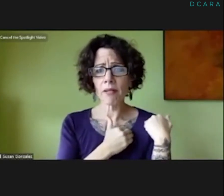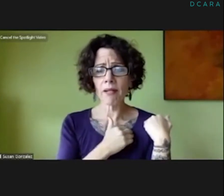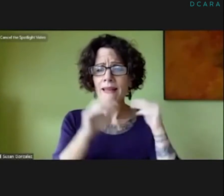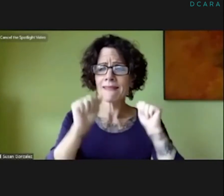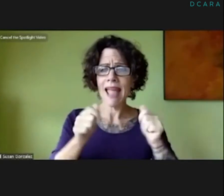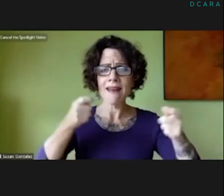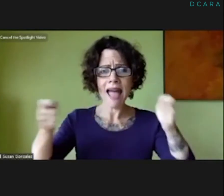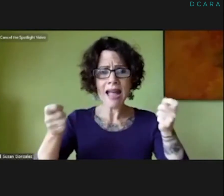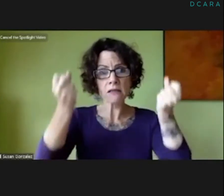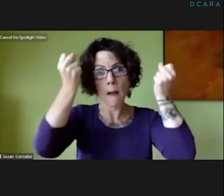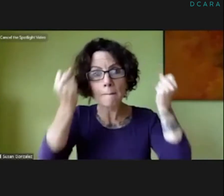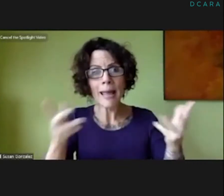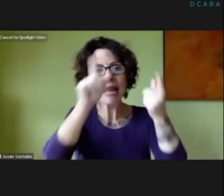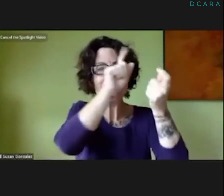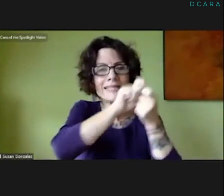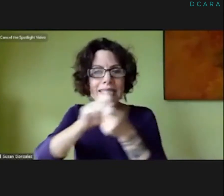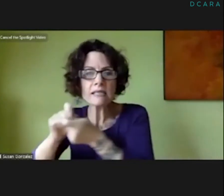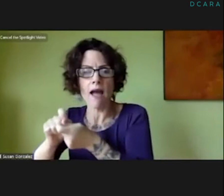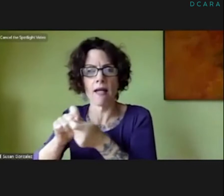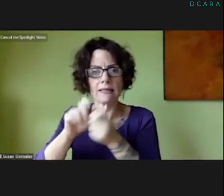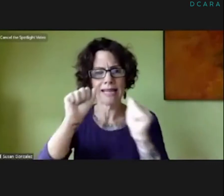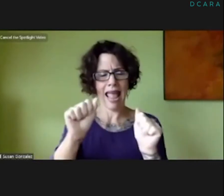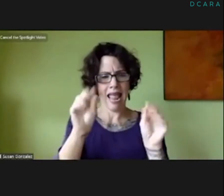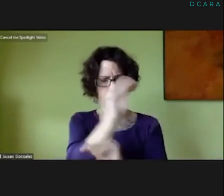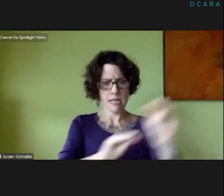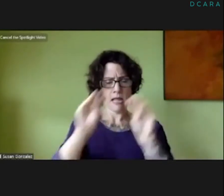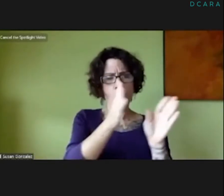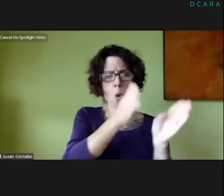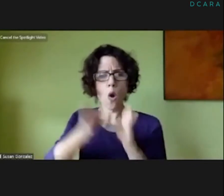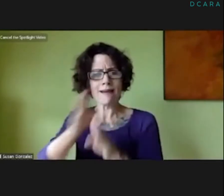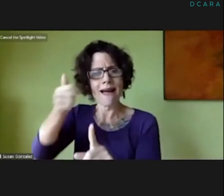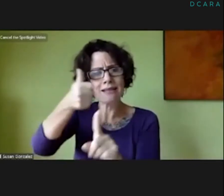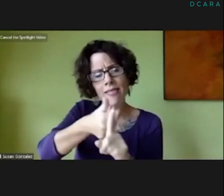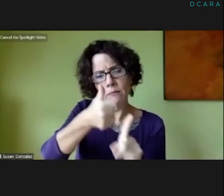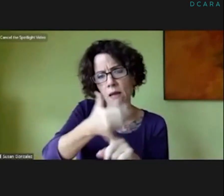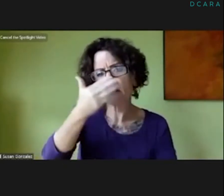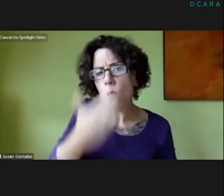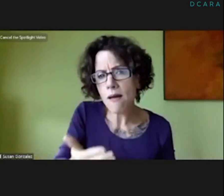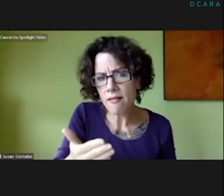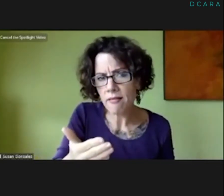Arrange who is responsible, who can handle many details, who can